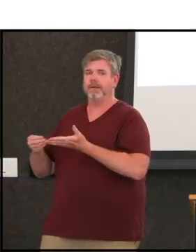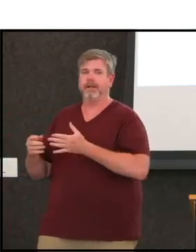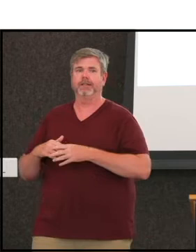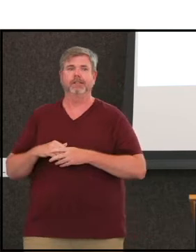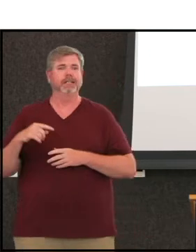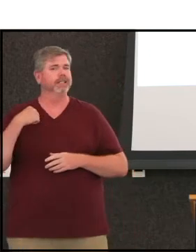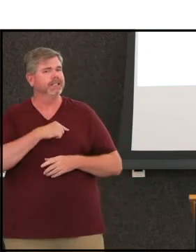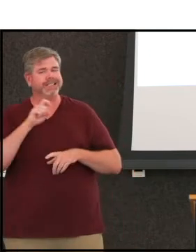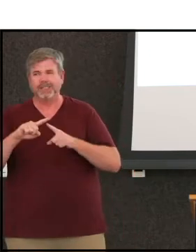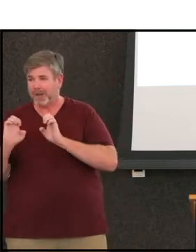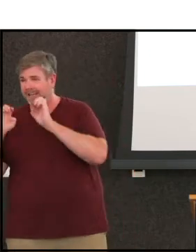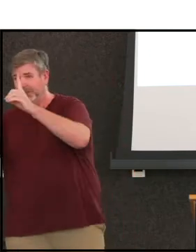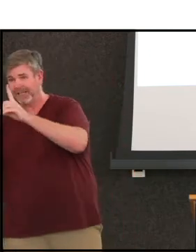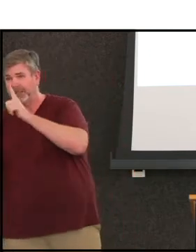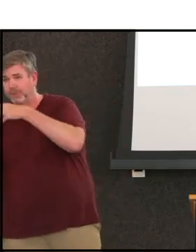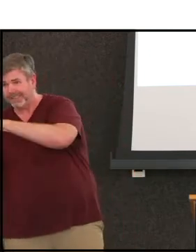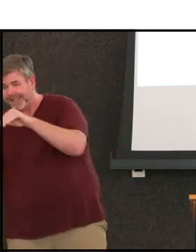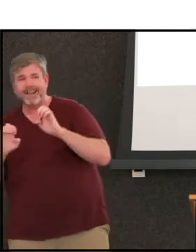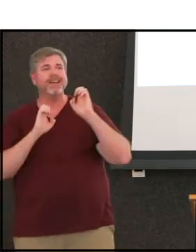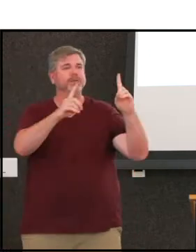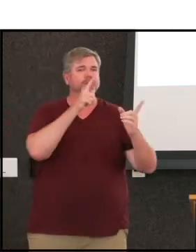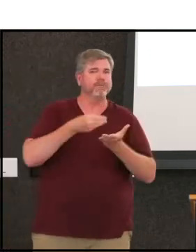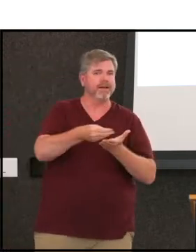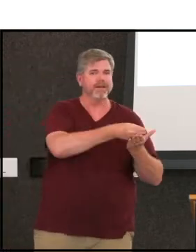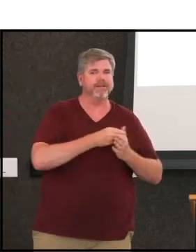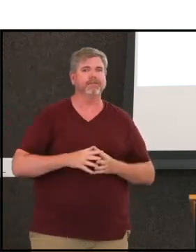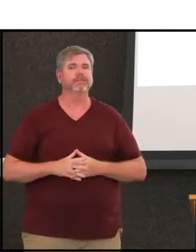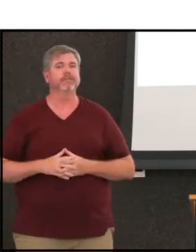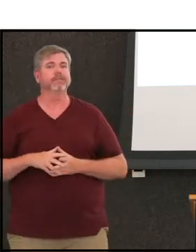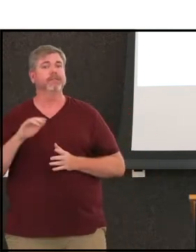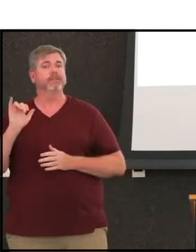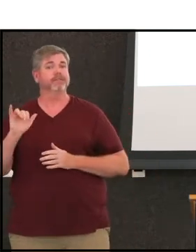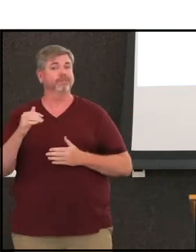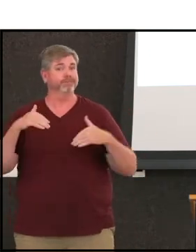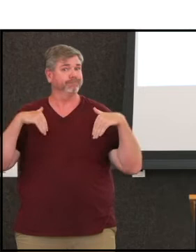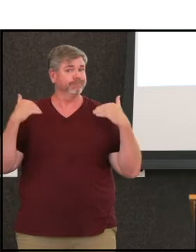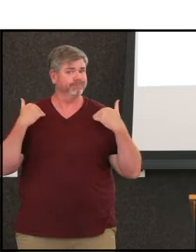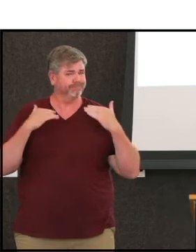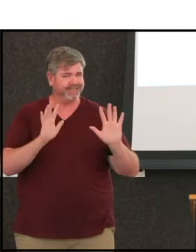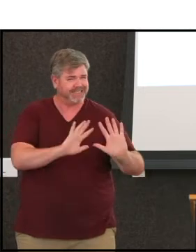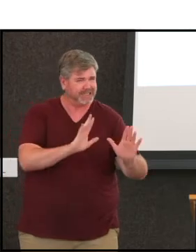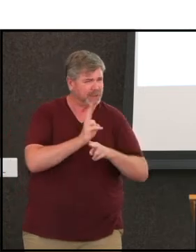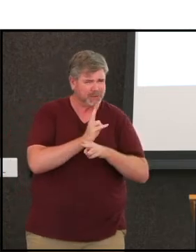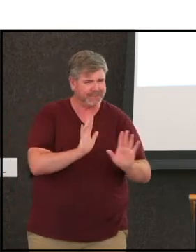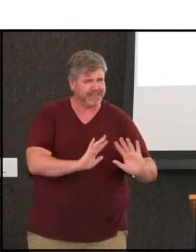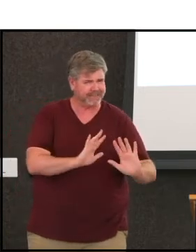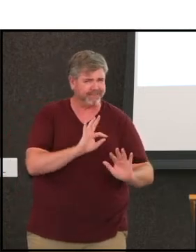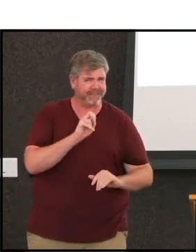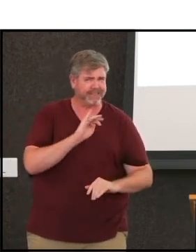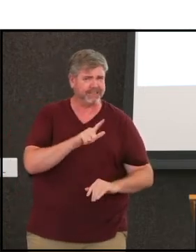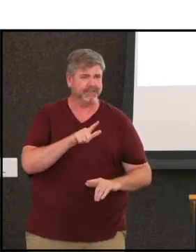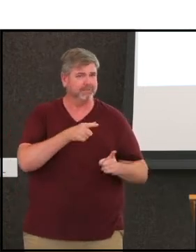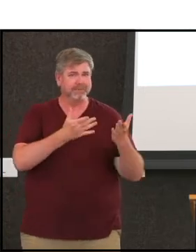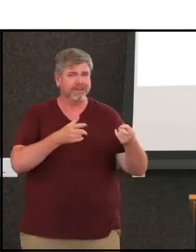to discourage young people using either intentionally or unintentionally fentanyl, and we also